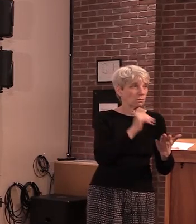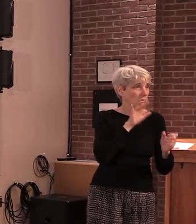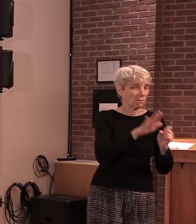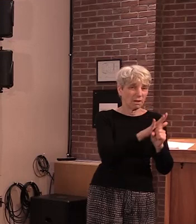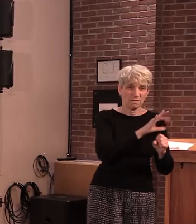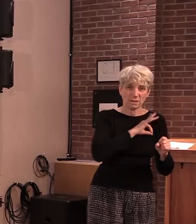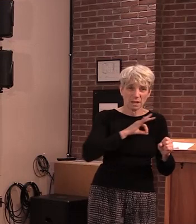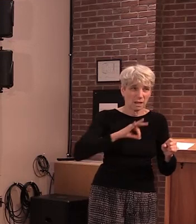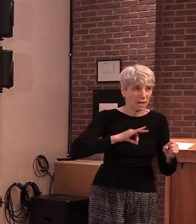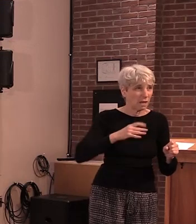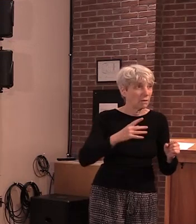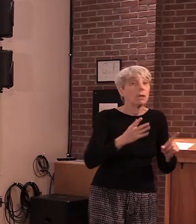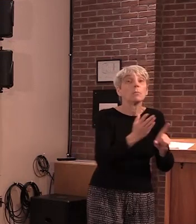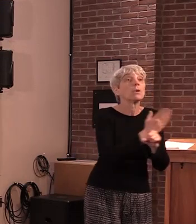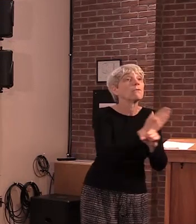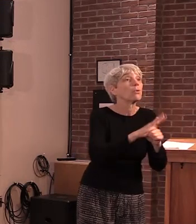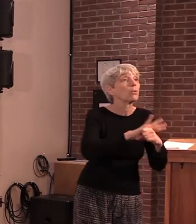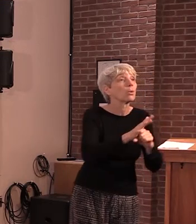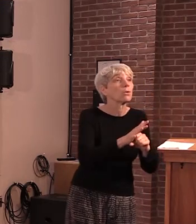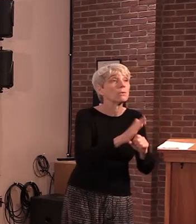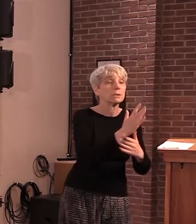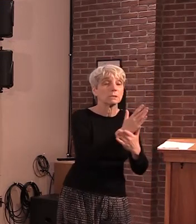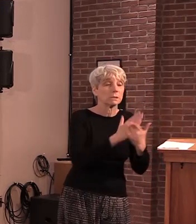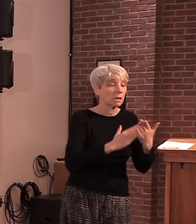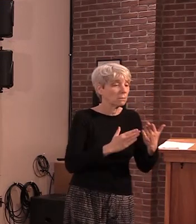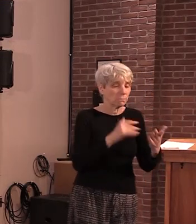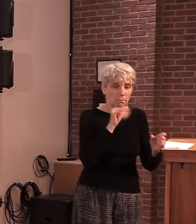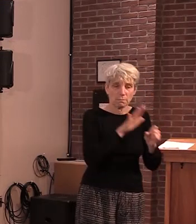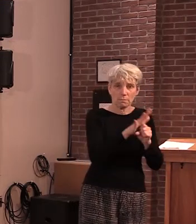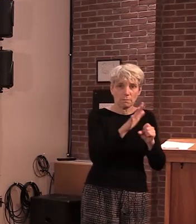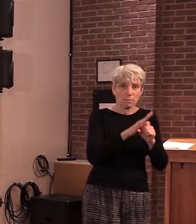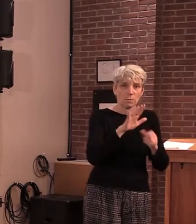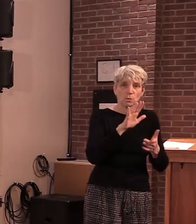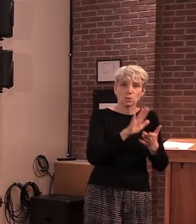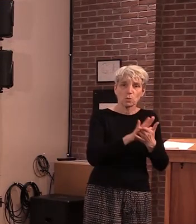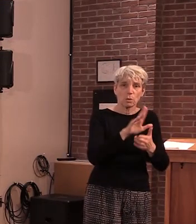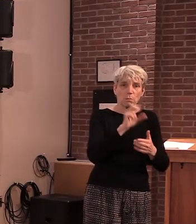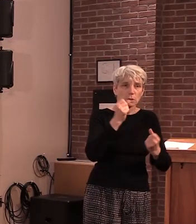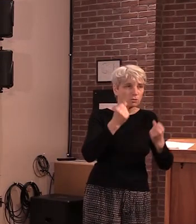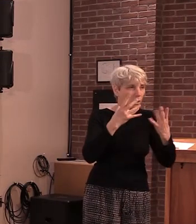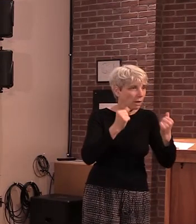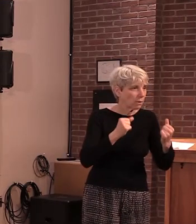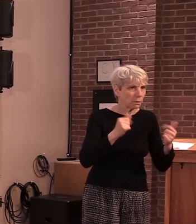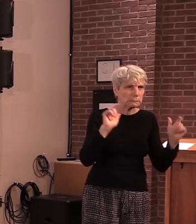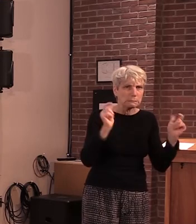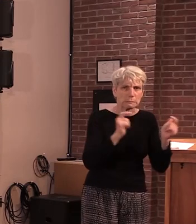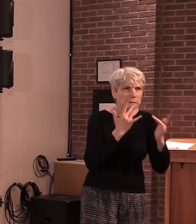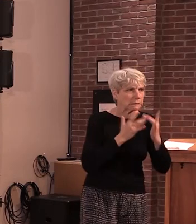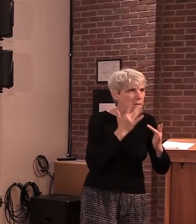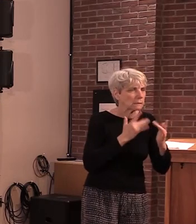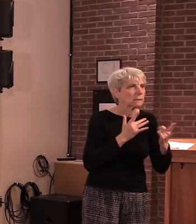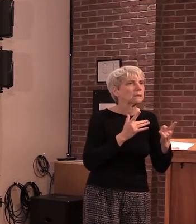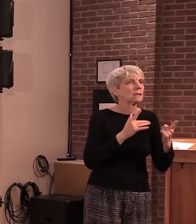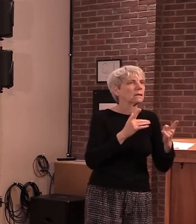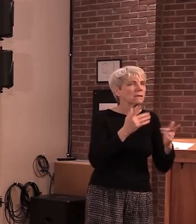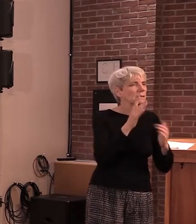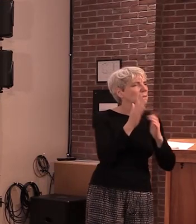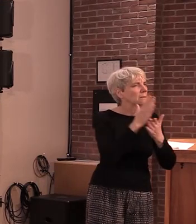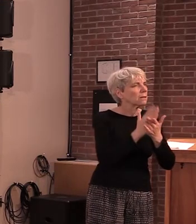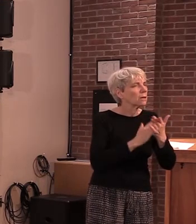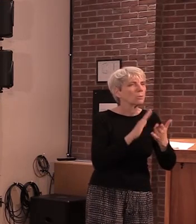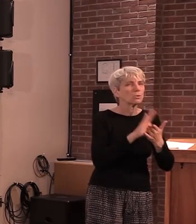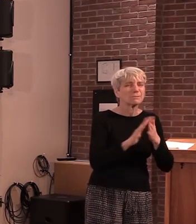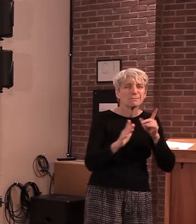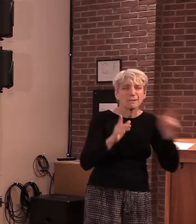support personnel prior to the COVID-19 emergency. Those conditions still exist, and particularly for many of our rural schools,